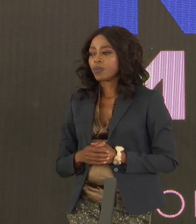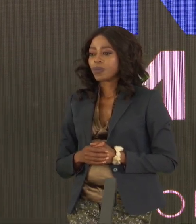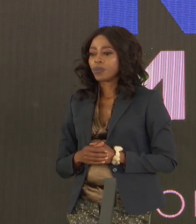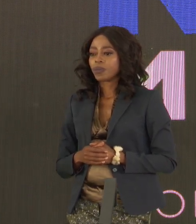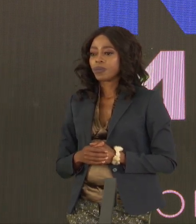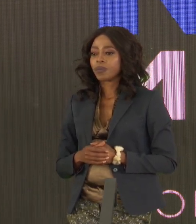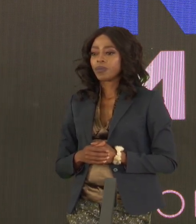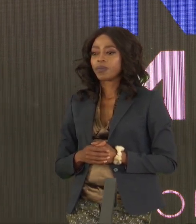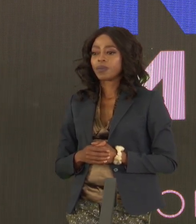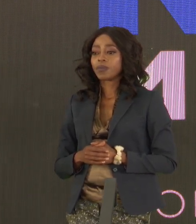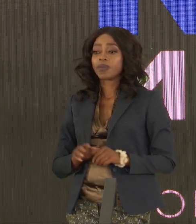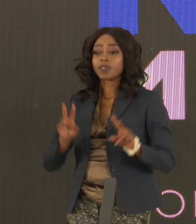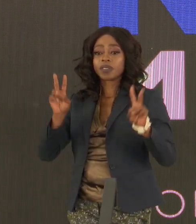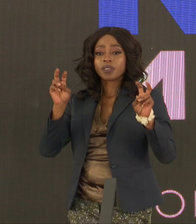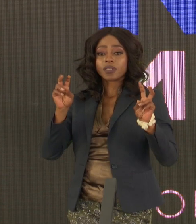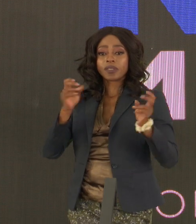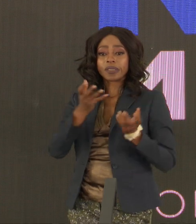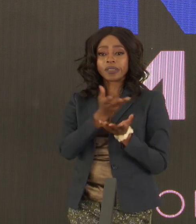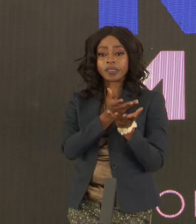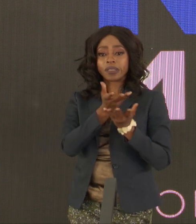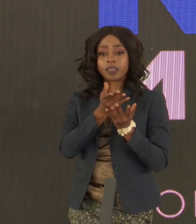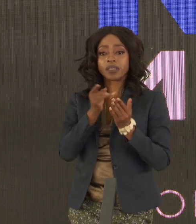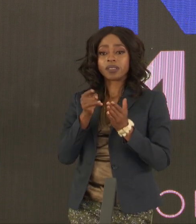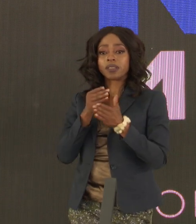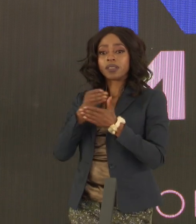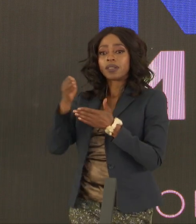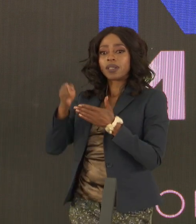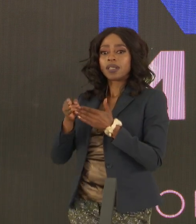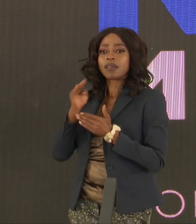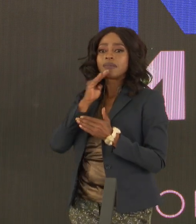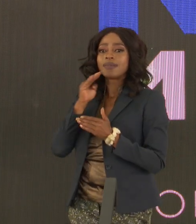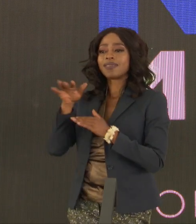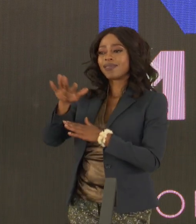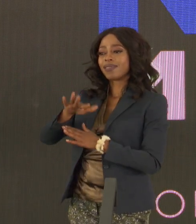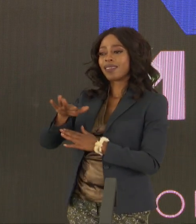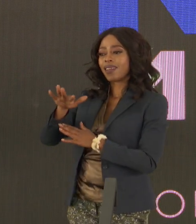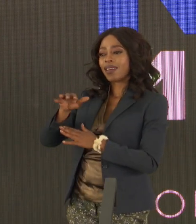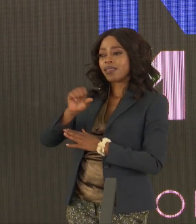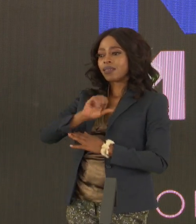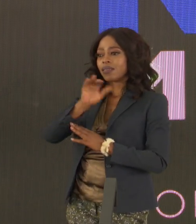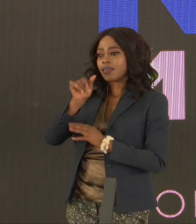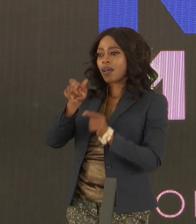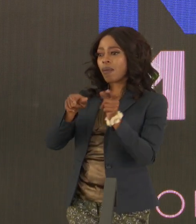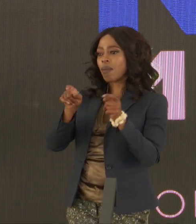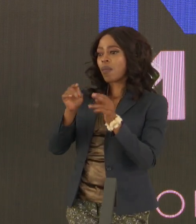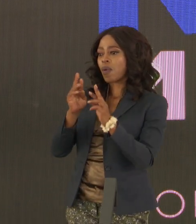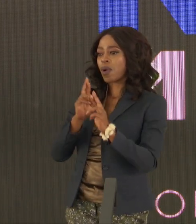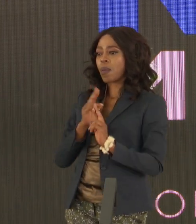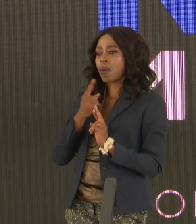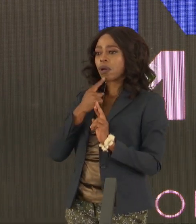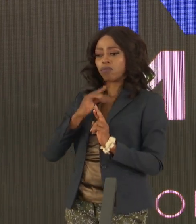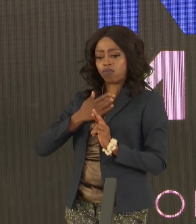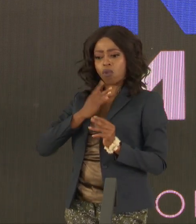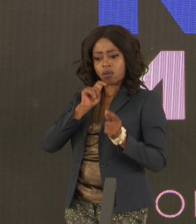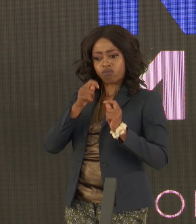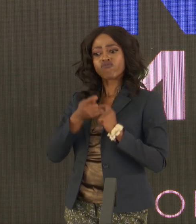The themes of discussion this weekend reflect the areas in which the South African people have said to us they wanted to see change.